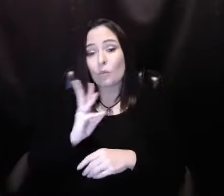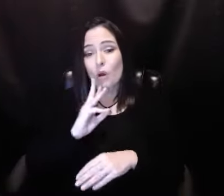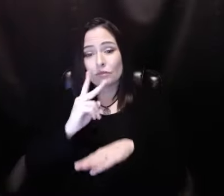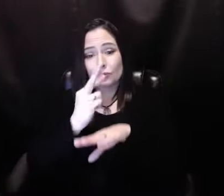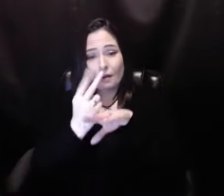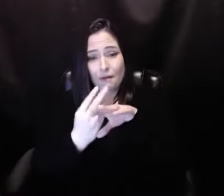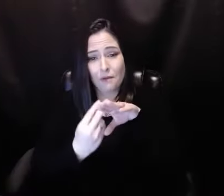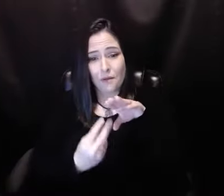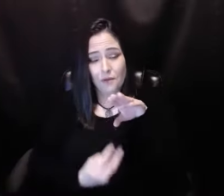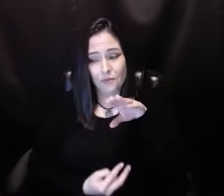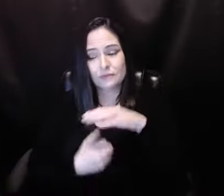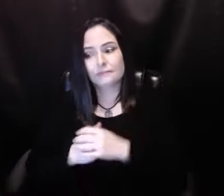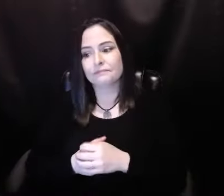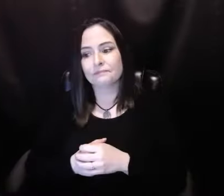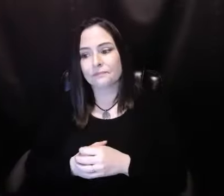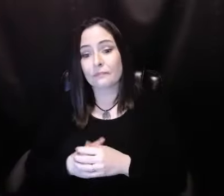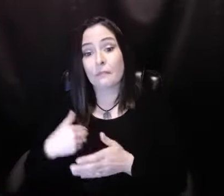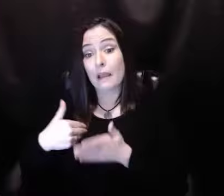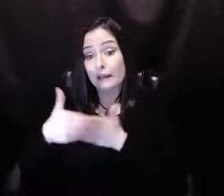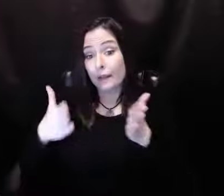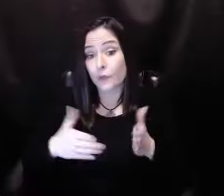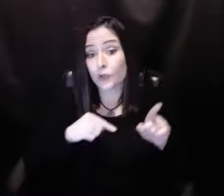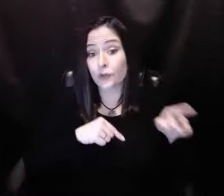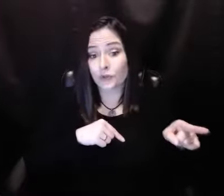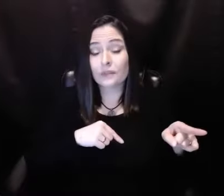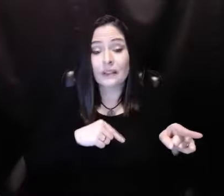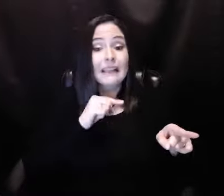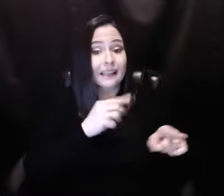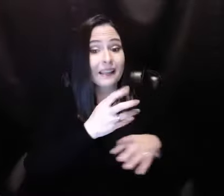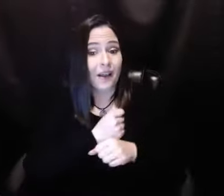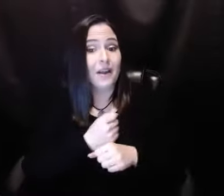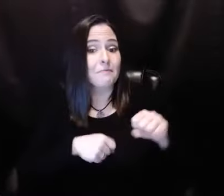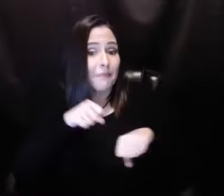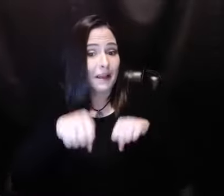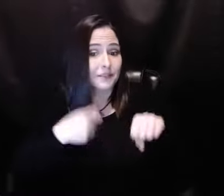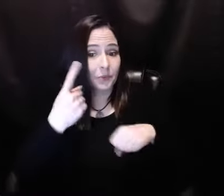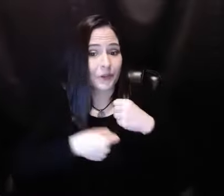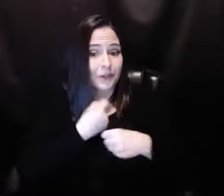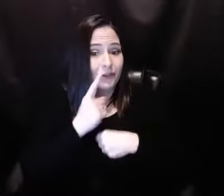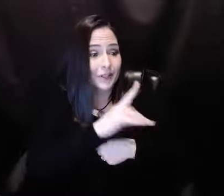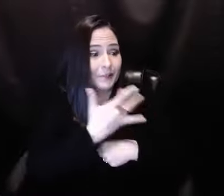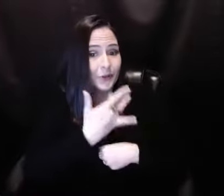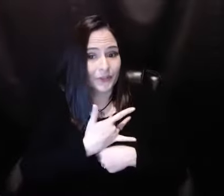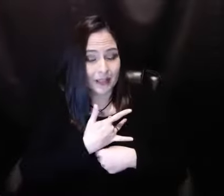neighbor boy had a birthday, and he got a bicycle for his birthday, and I was allowed to ride the